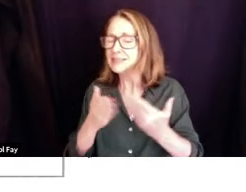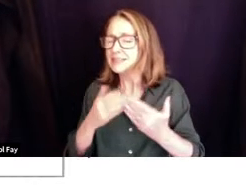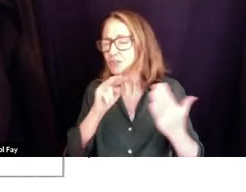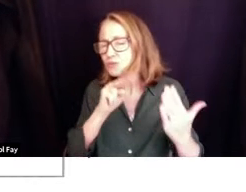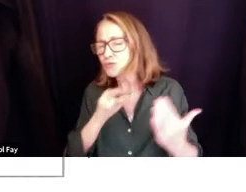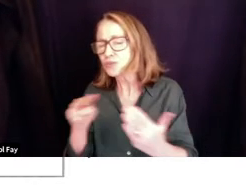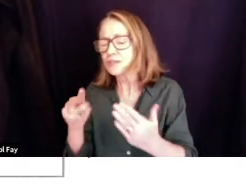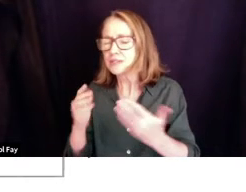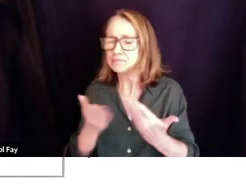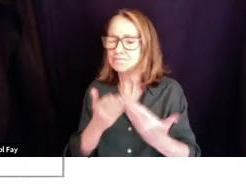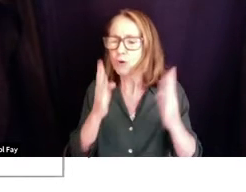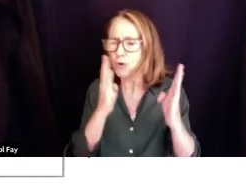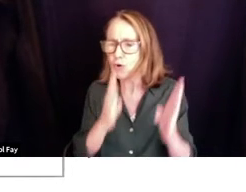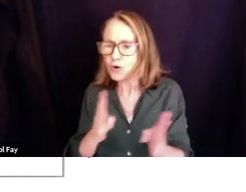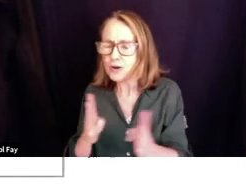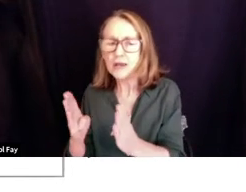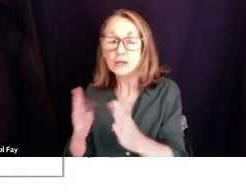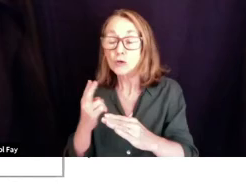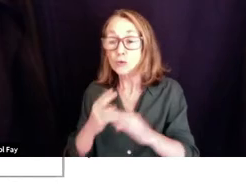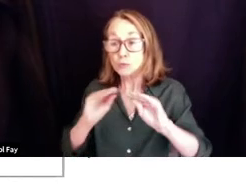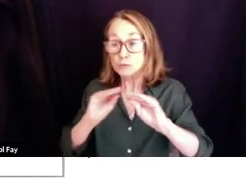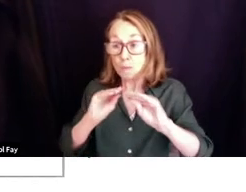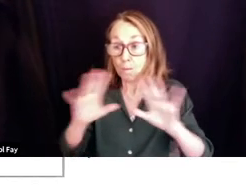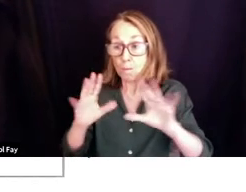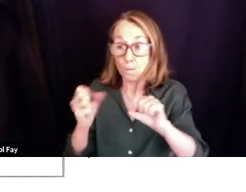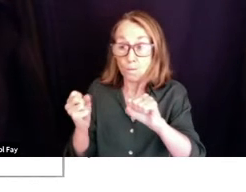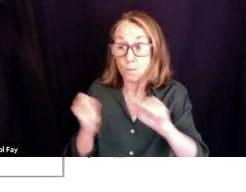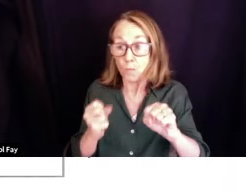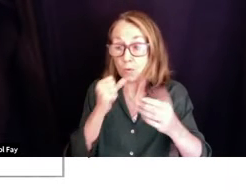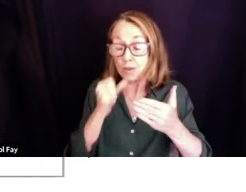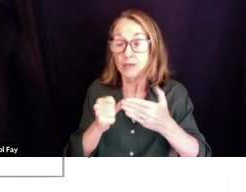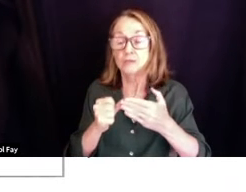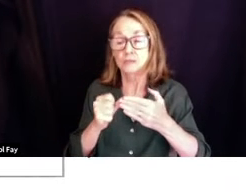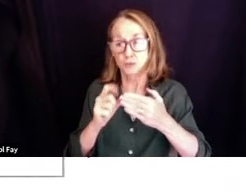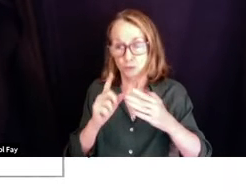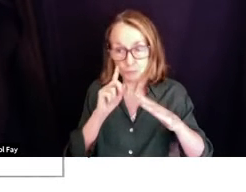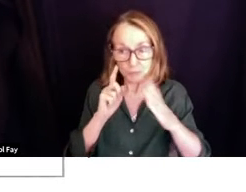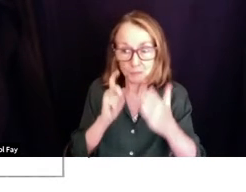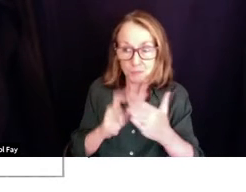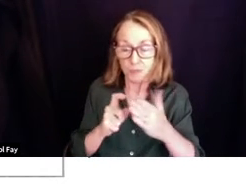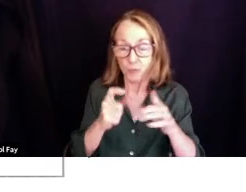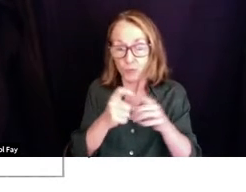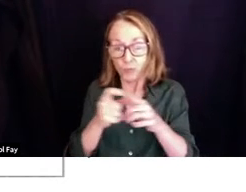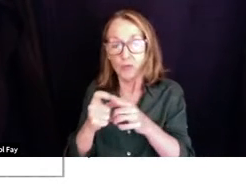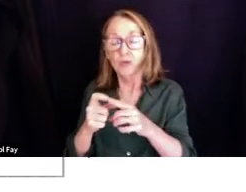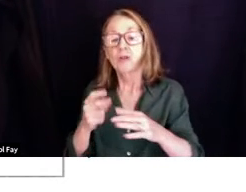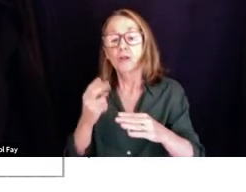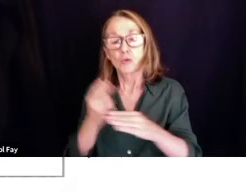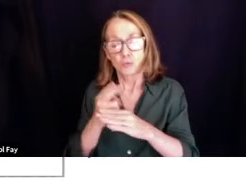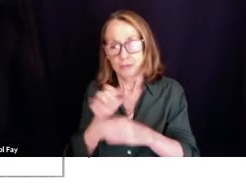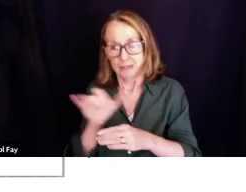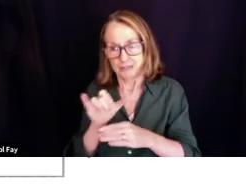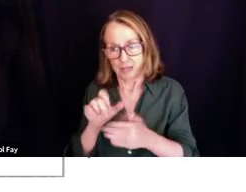painless, which is easy to read, well organized, use bold to make things stand out, and use the same